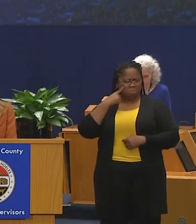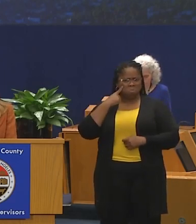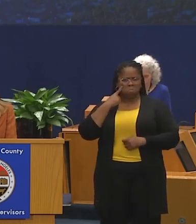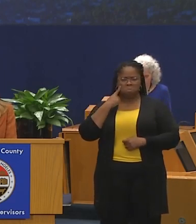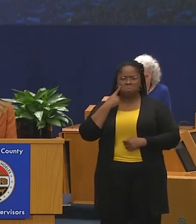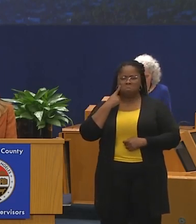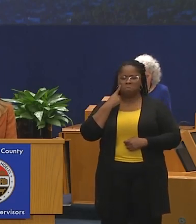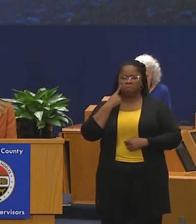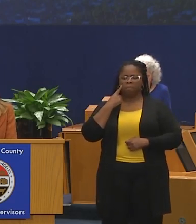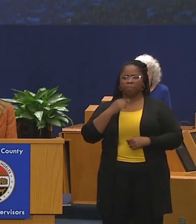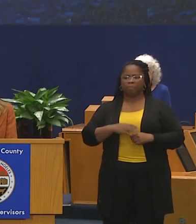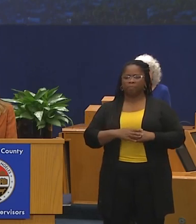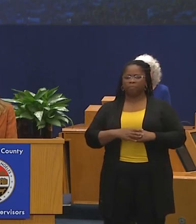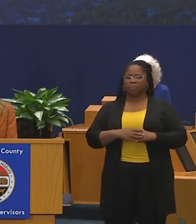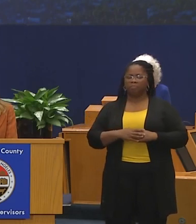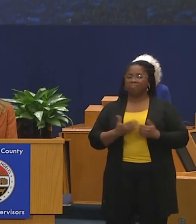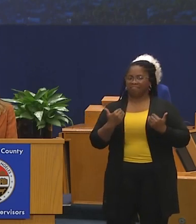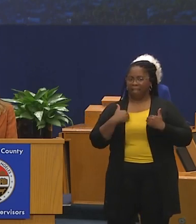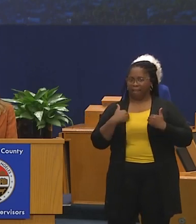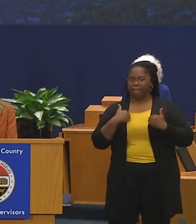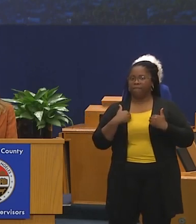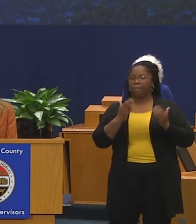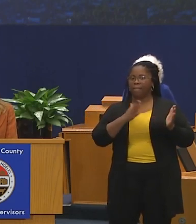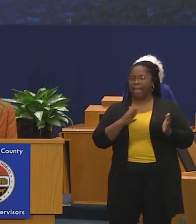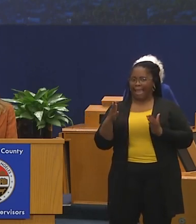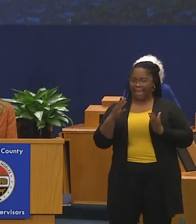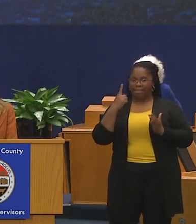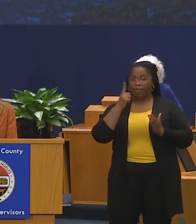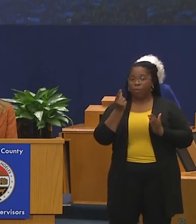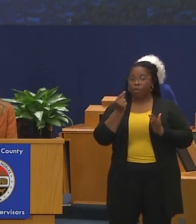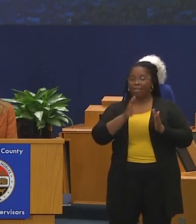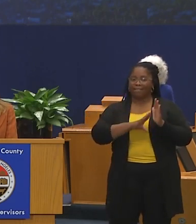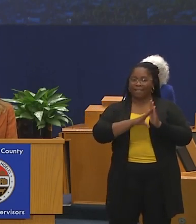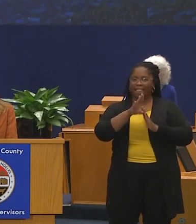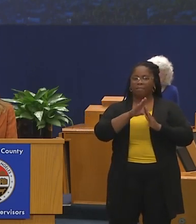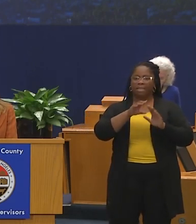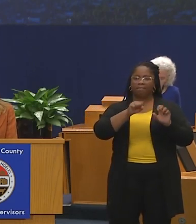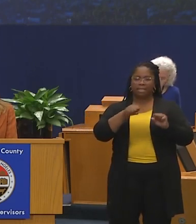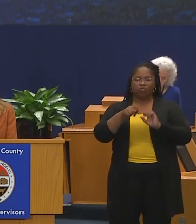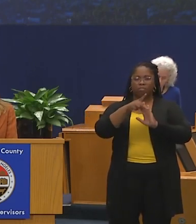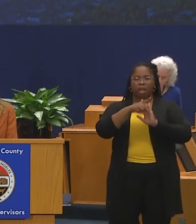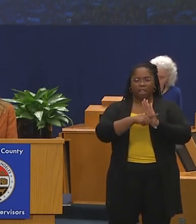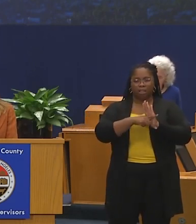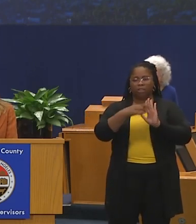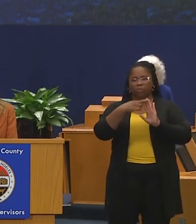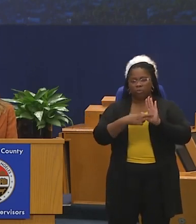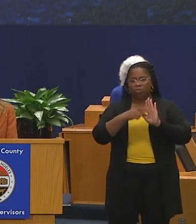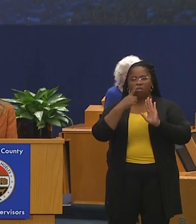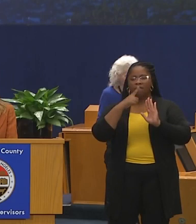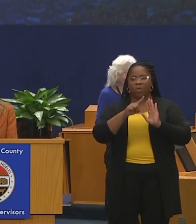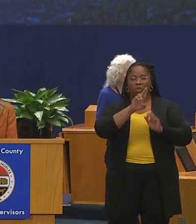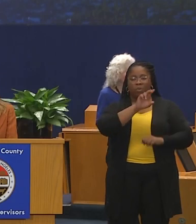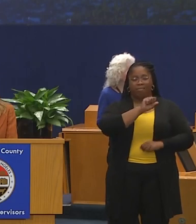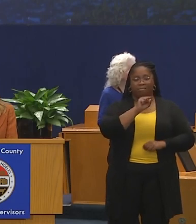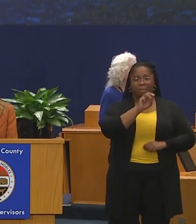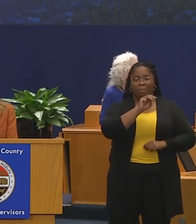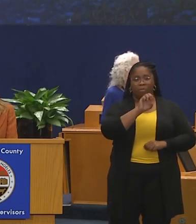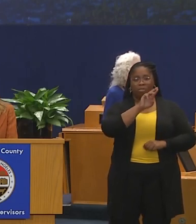are plans in the works in terms of developing potential policies and protocols for shifting use of the USS